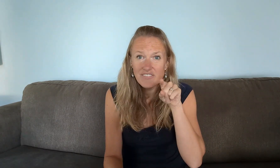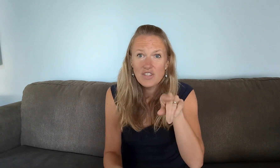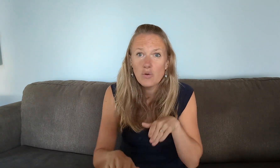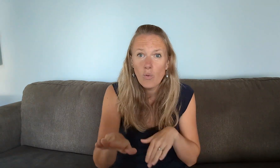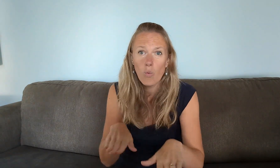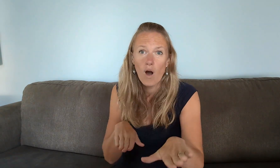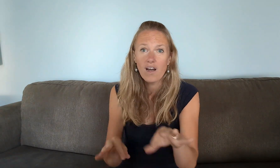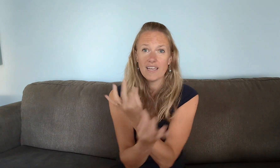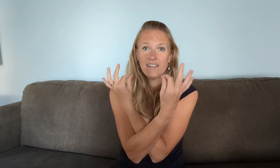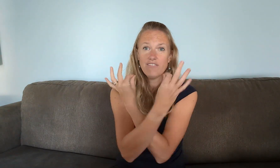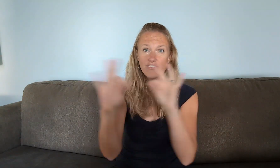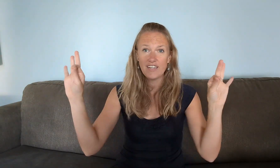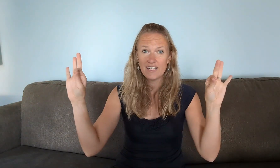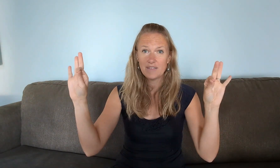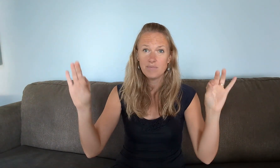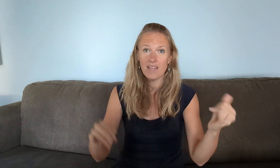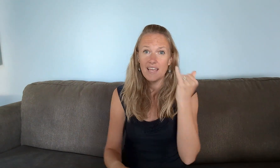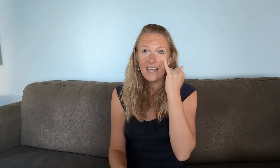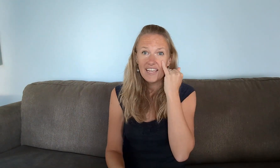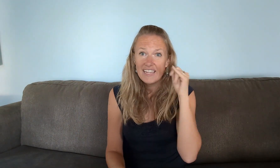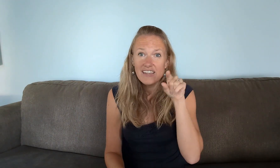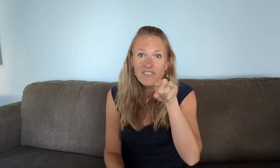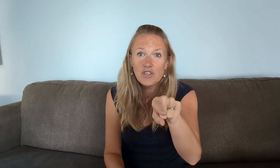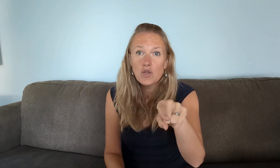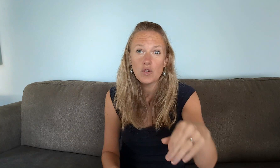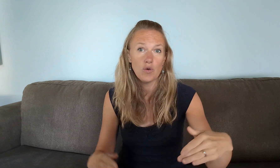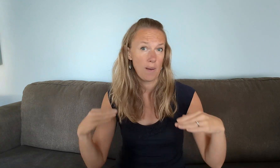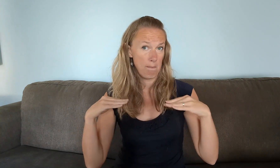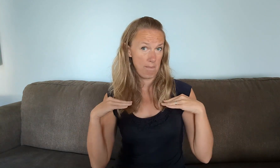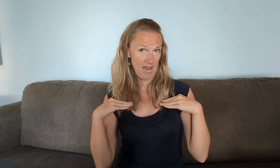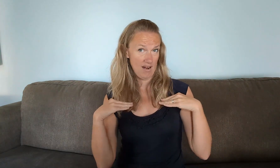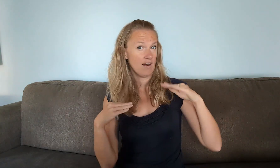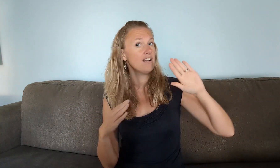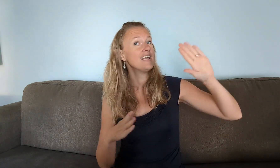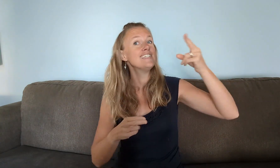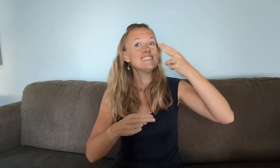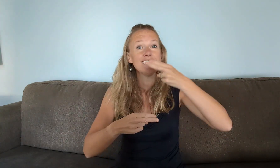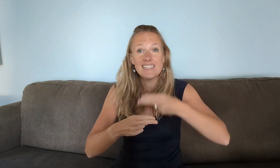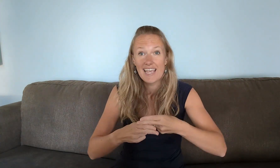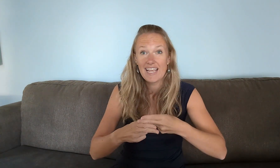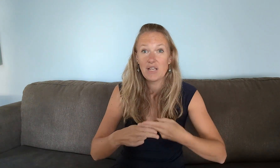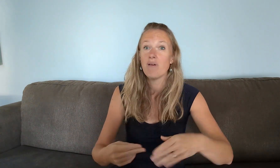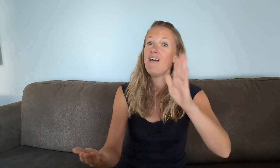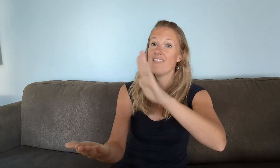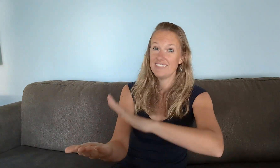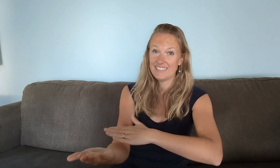if you walk in freedom, and if you bear his name, then sing